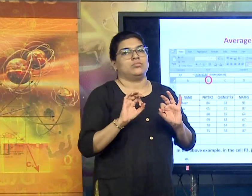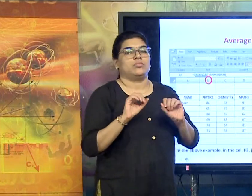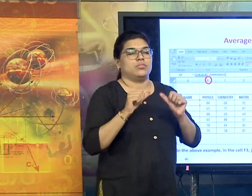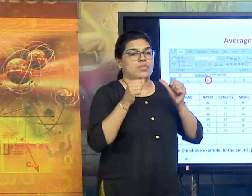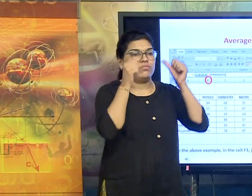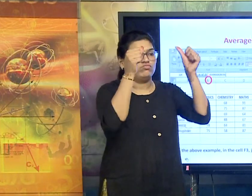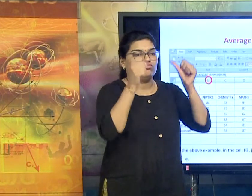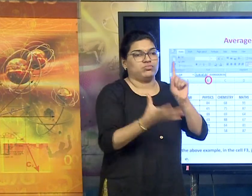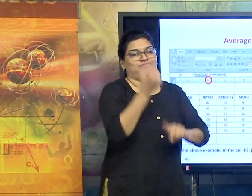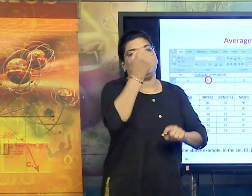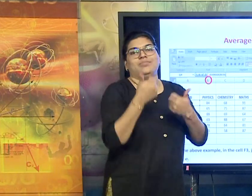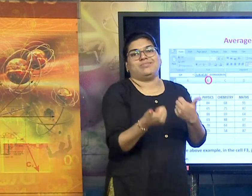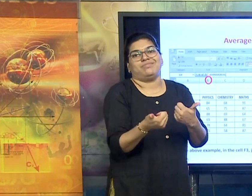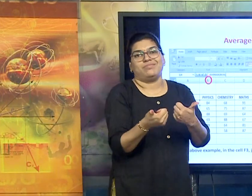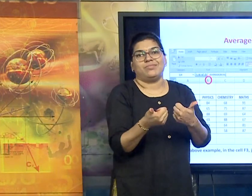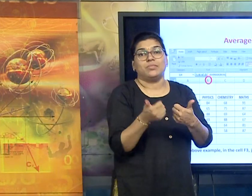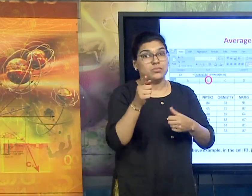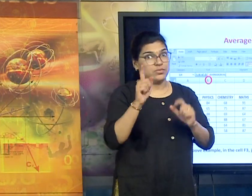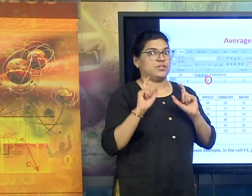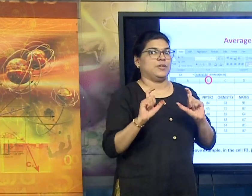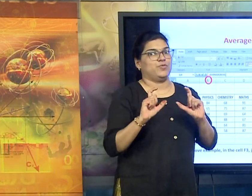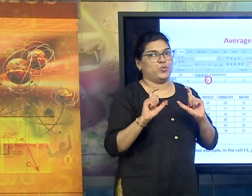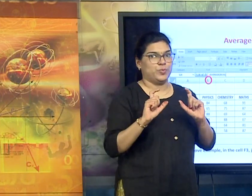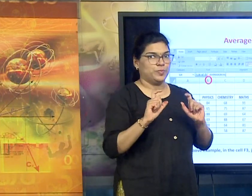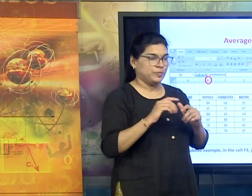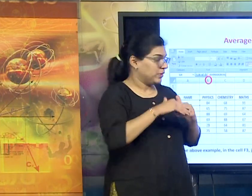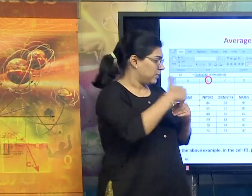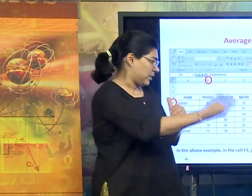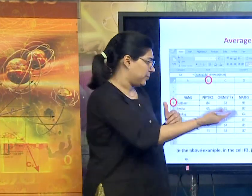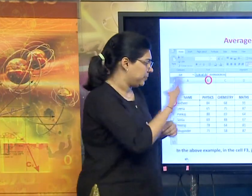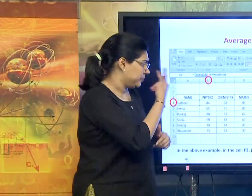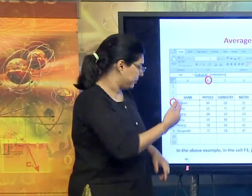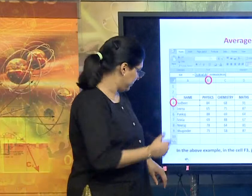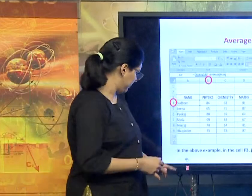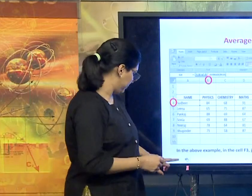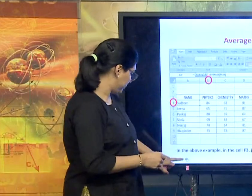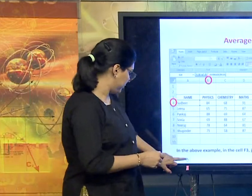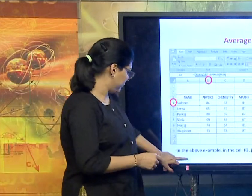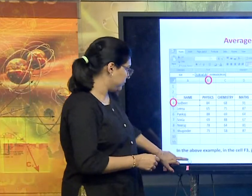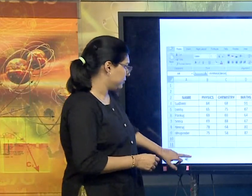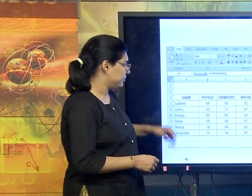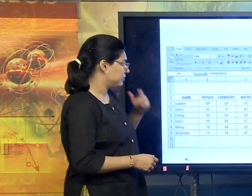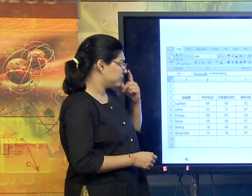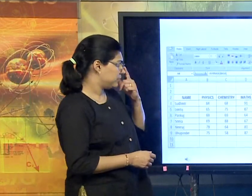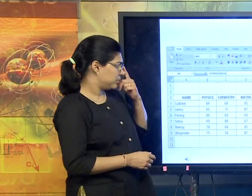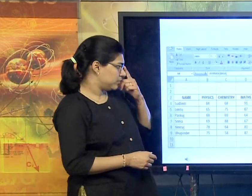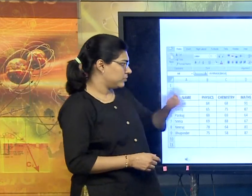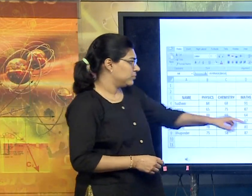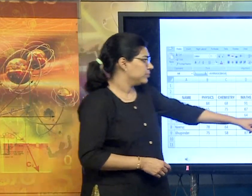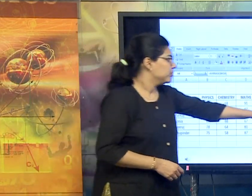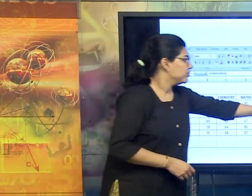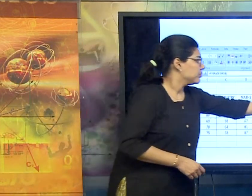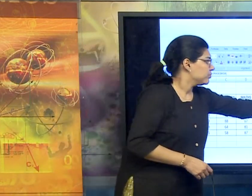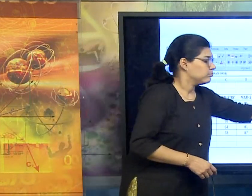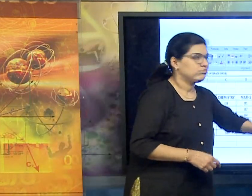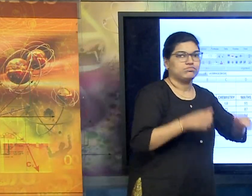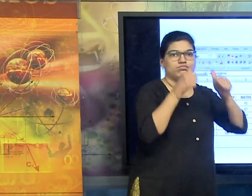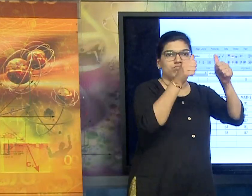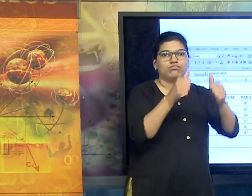mark and then bracket close. So every cell we have to be careful that we avoid any